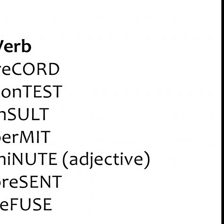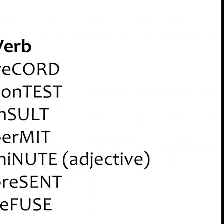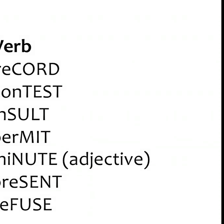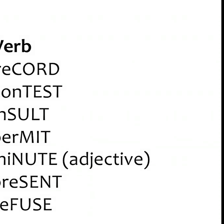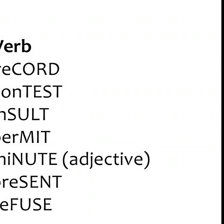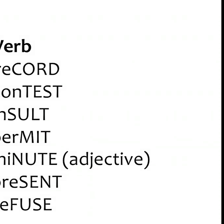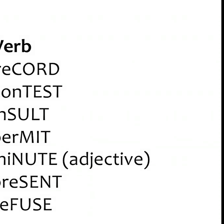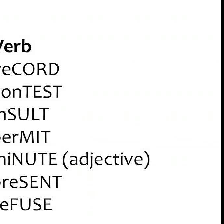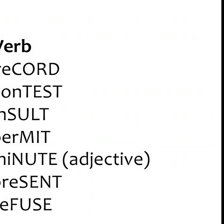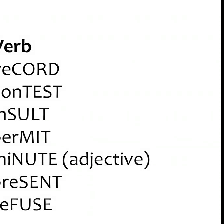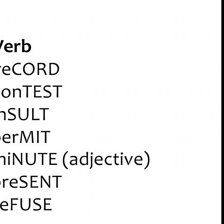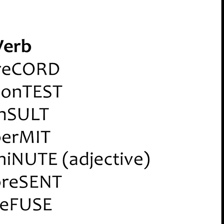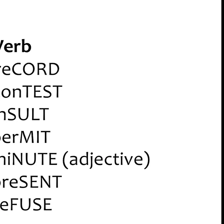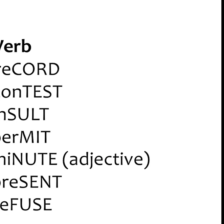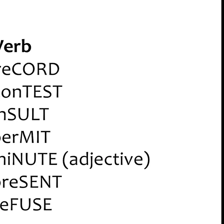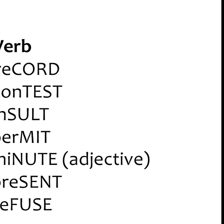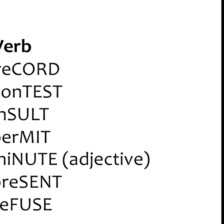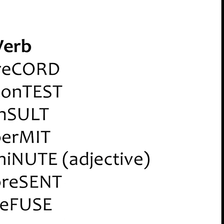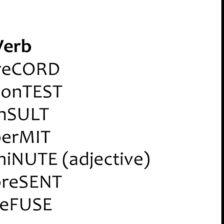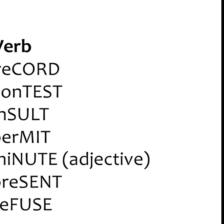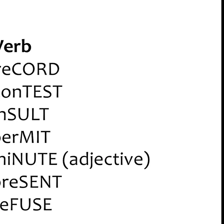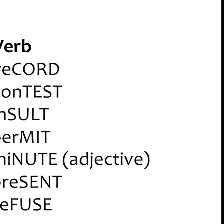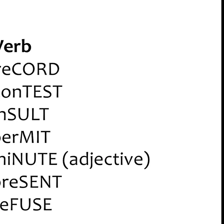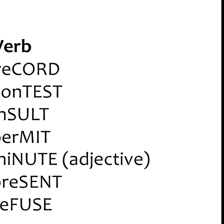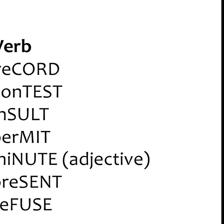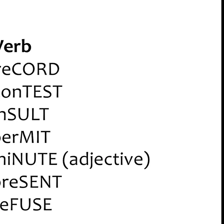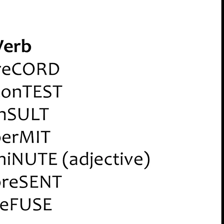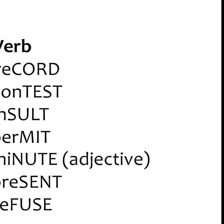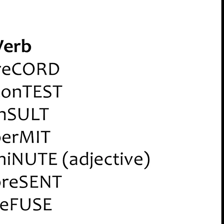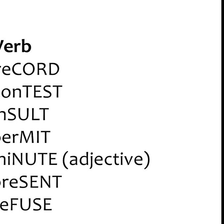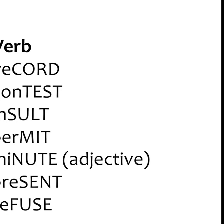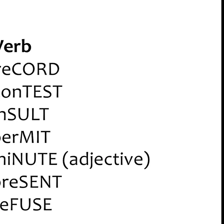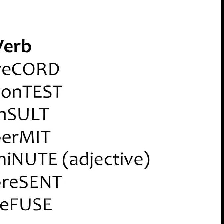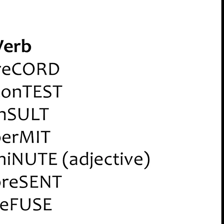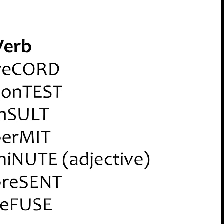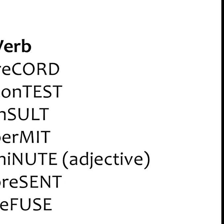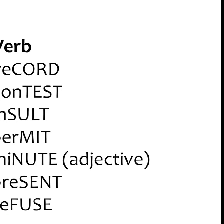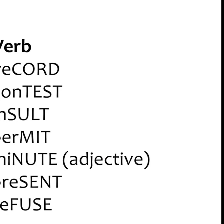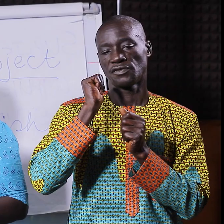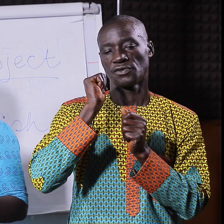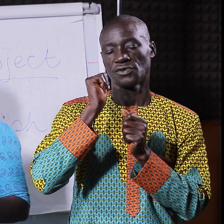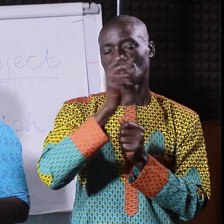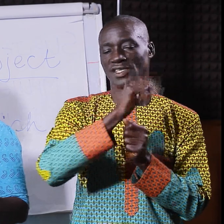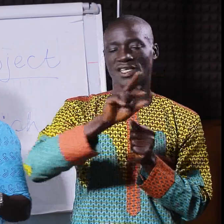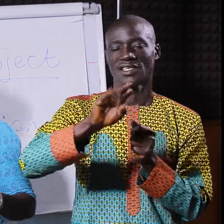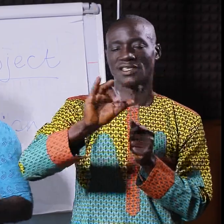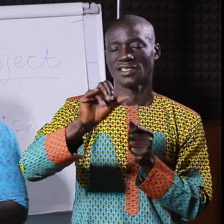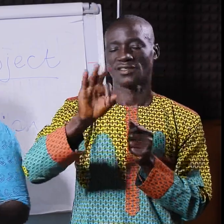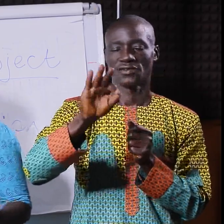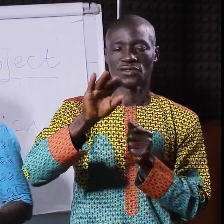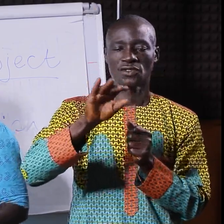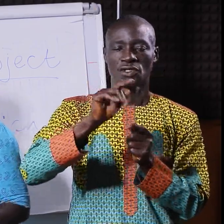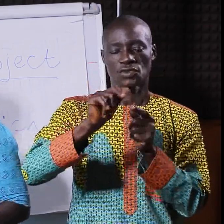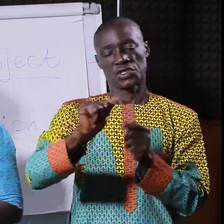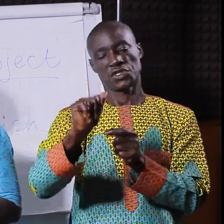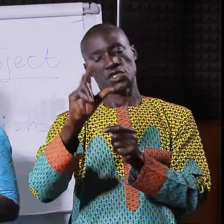present and present. We have refuse and refuse. To refuse is to say, no, I'm